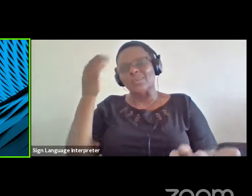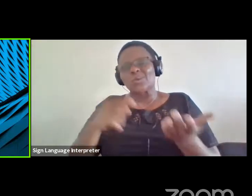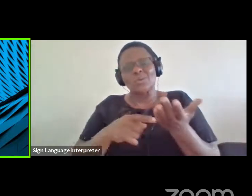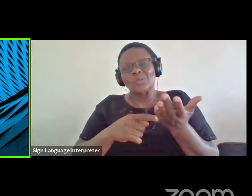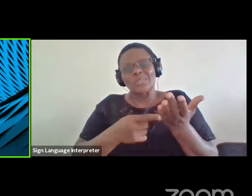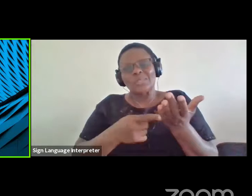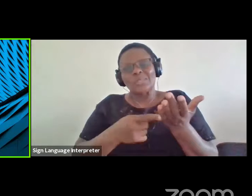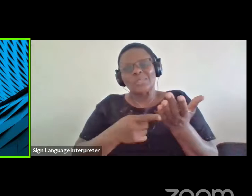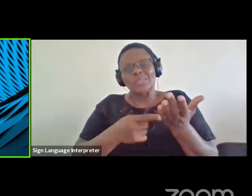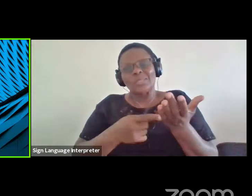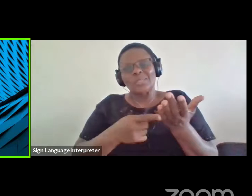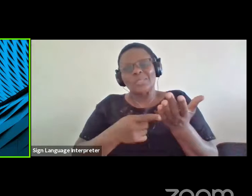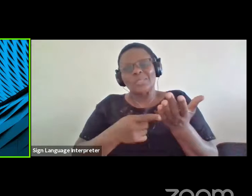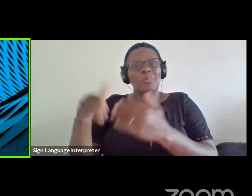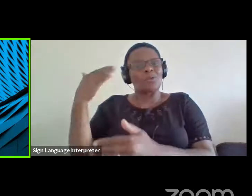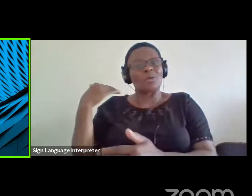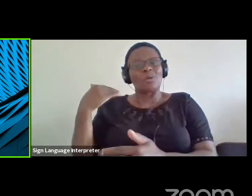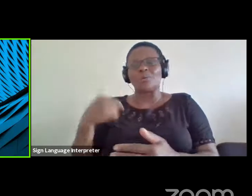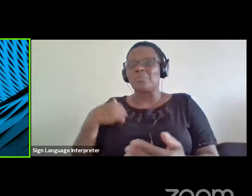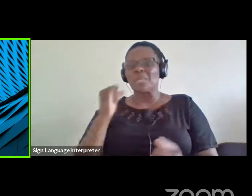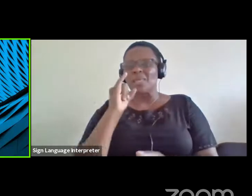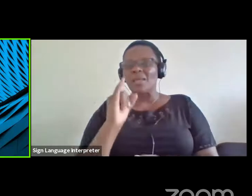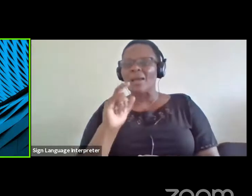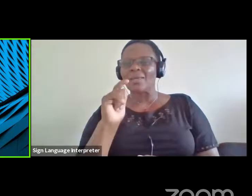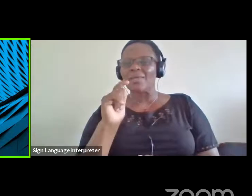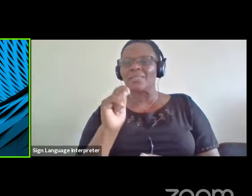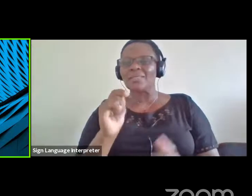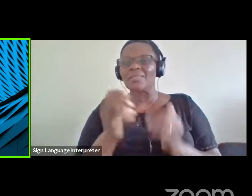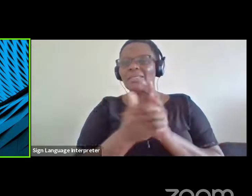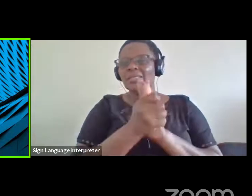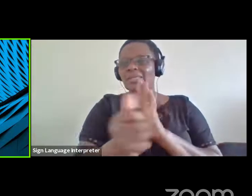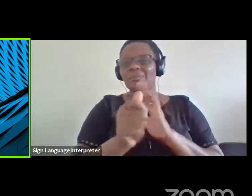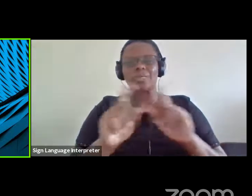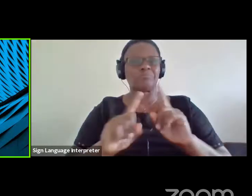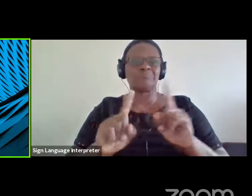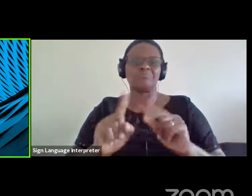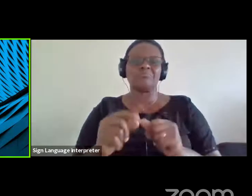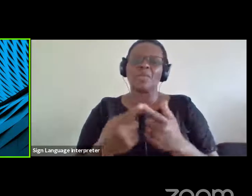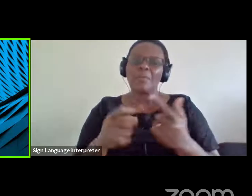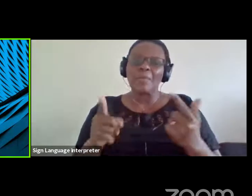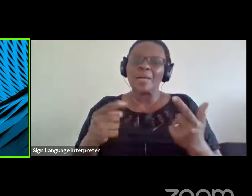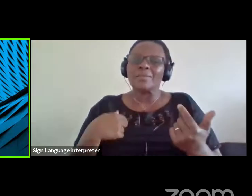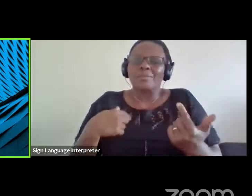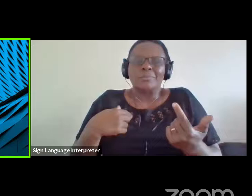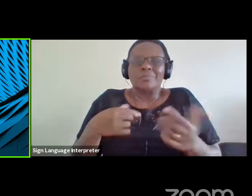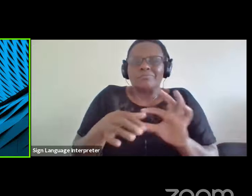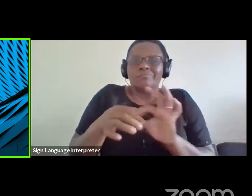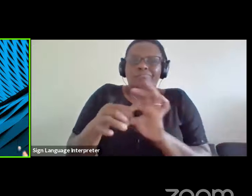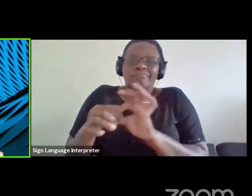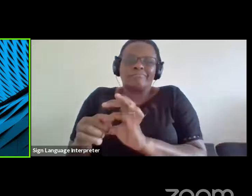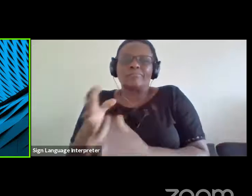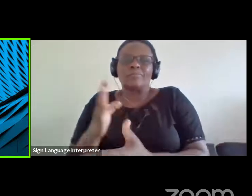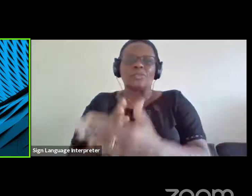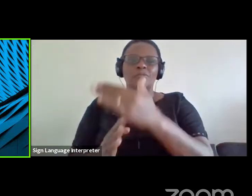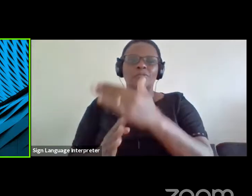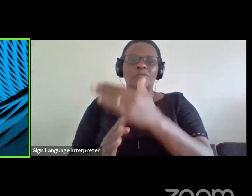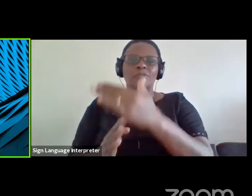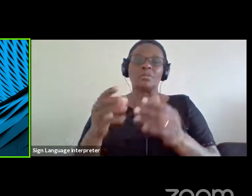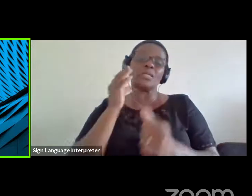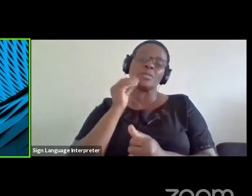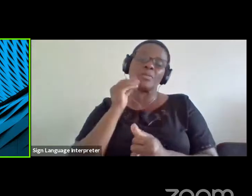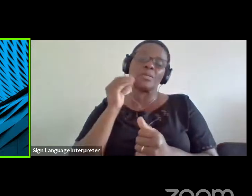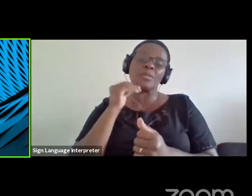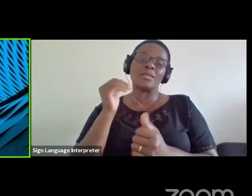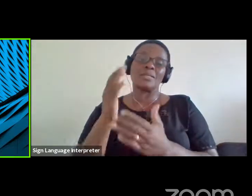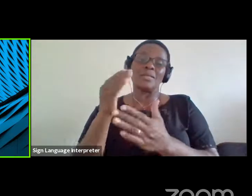an IT wizard or a tech nerd or anyone with a professional experience within the cyberspace. All I am is